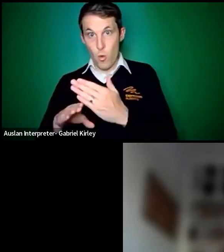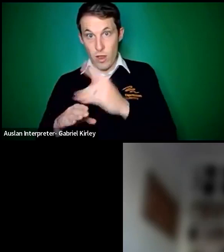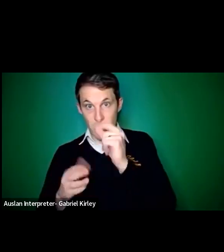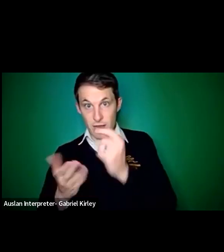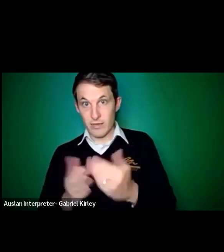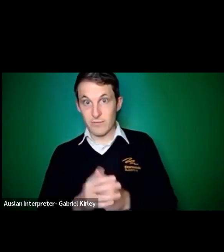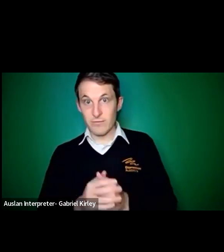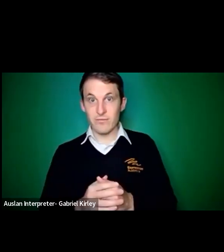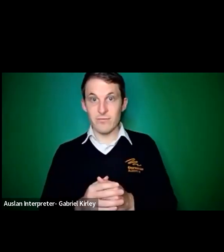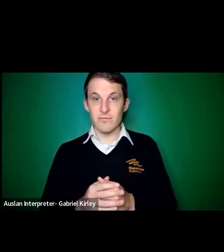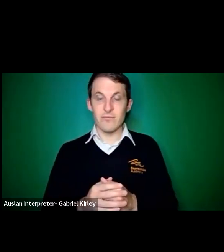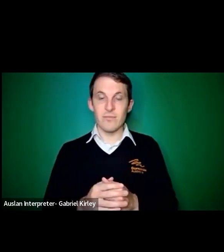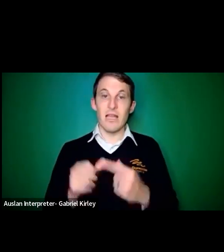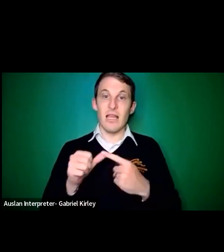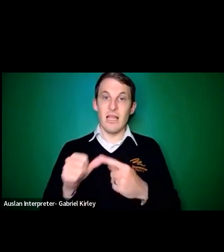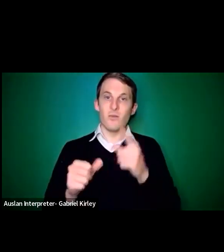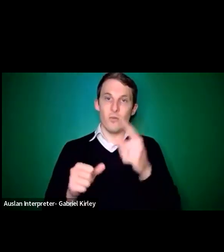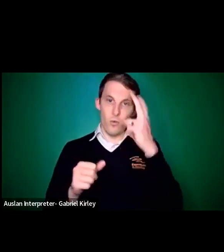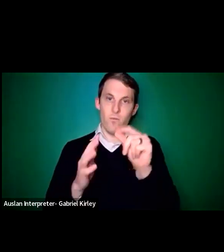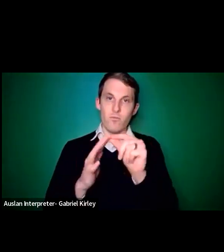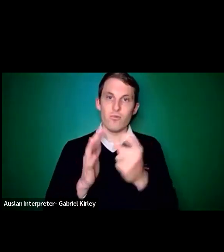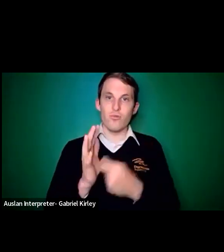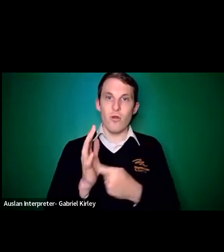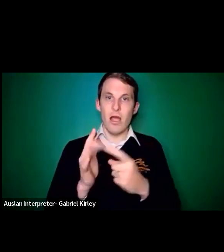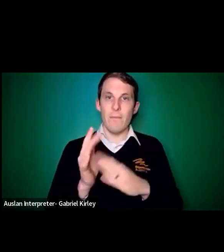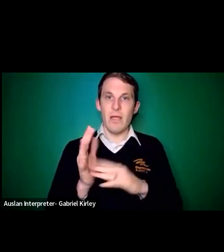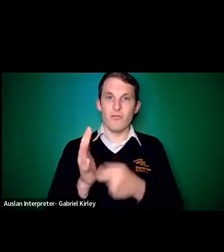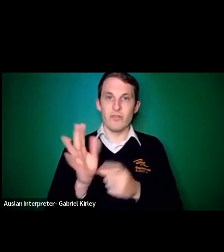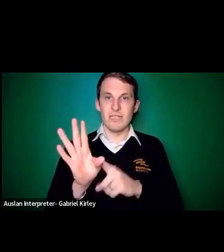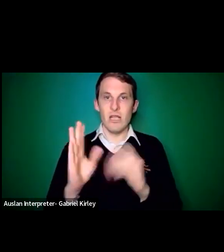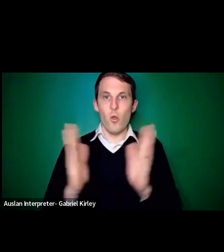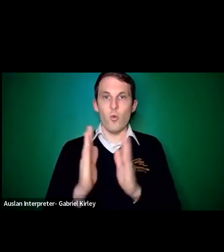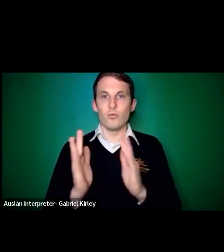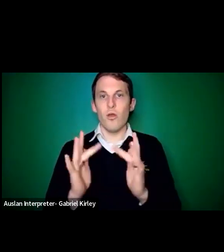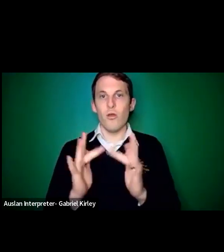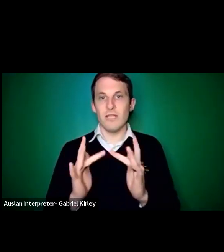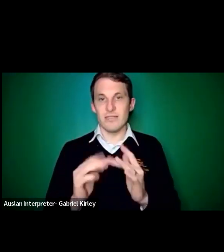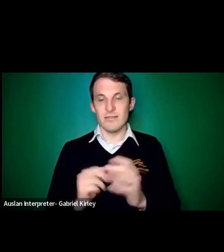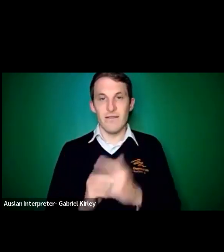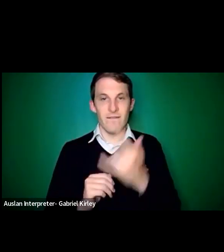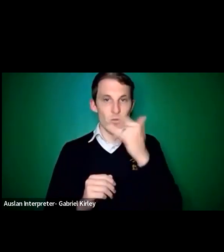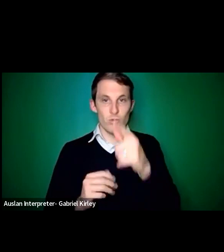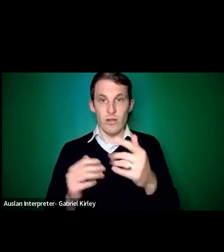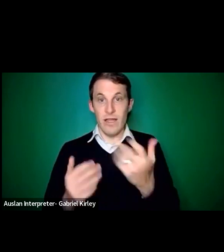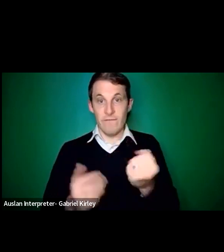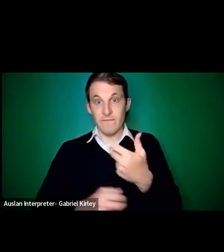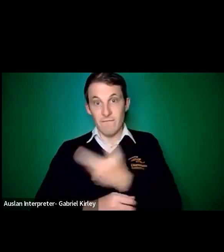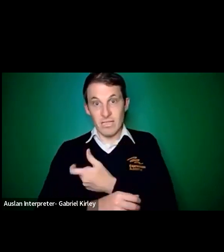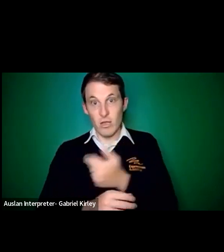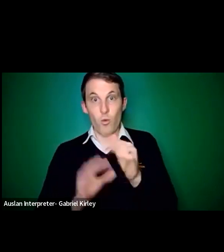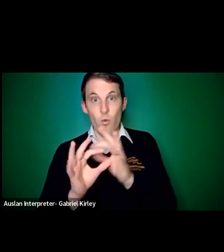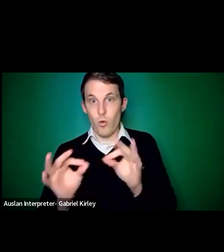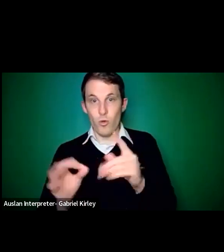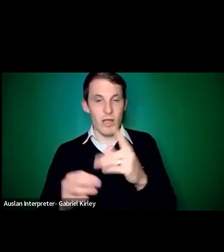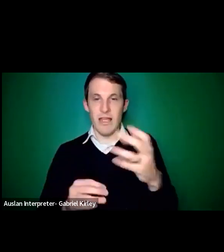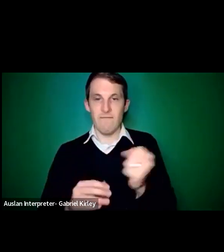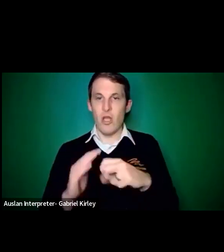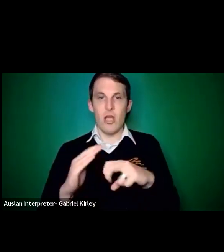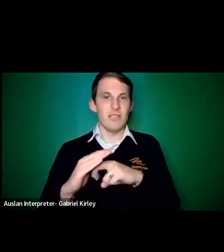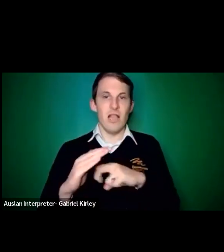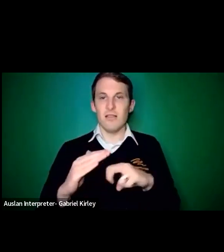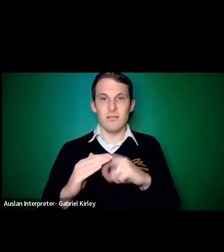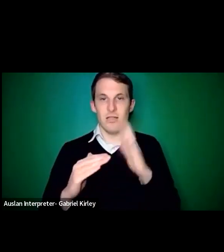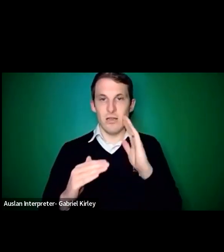close contact in that setting, and unfortunately, vaccinated or not, you're going to have to isolate. If